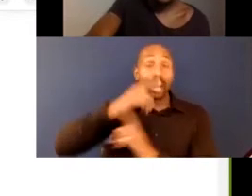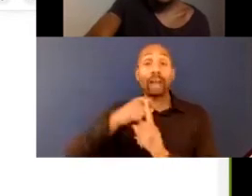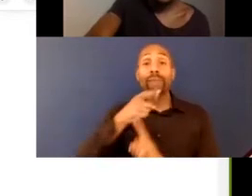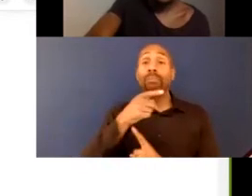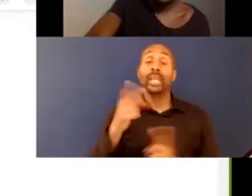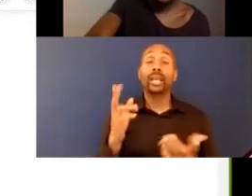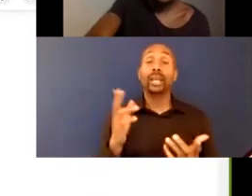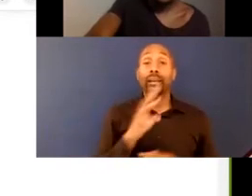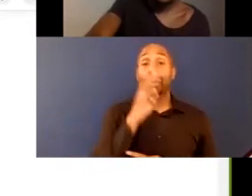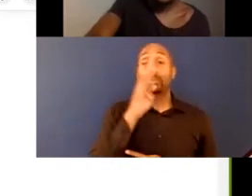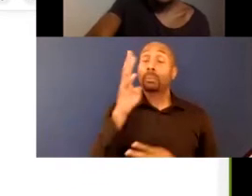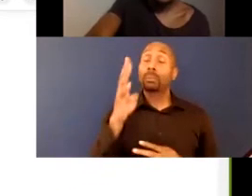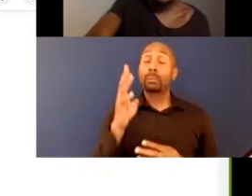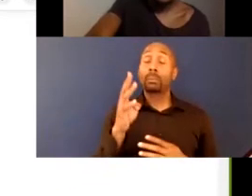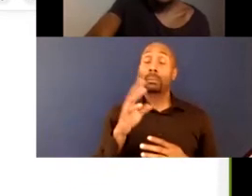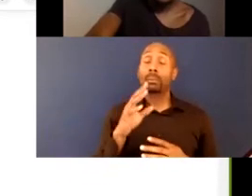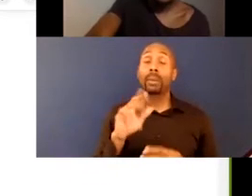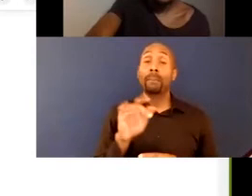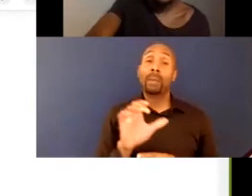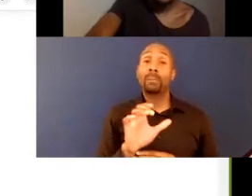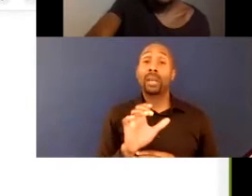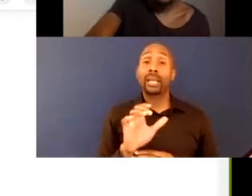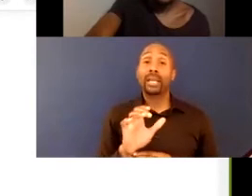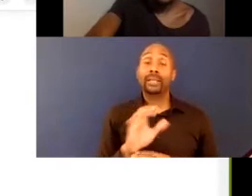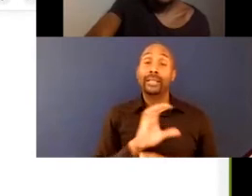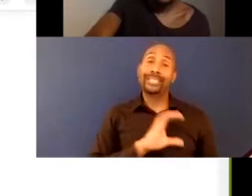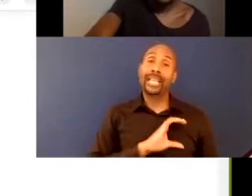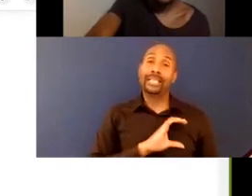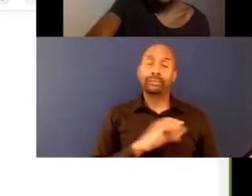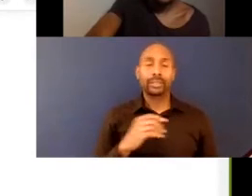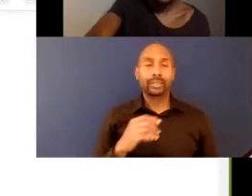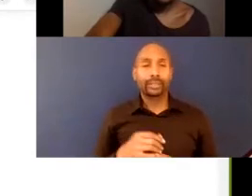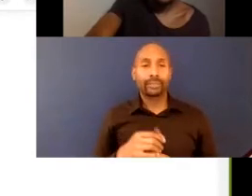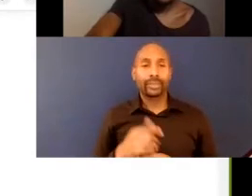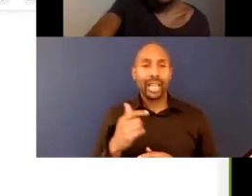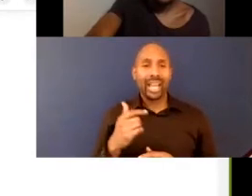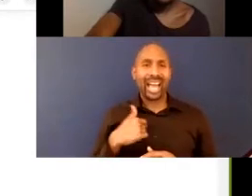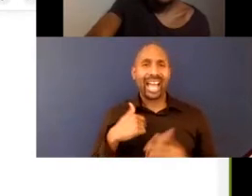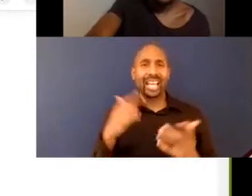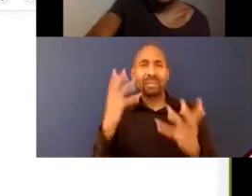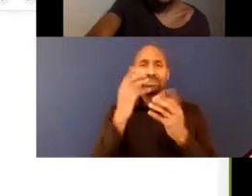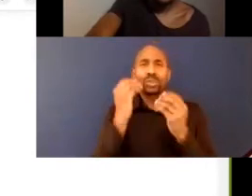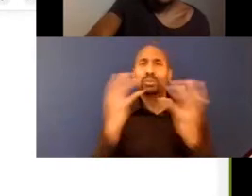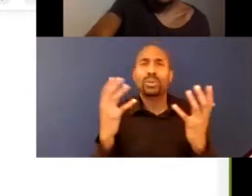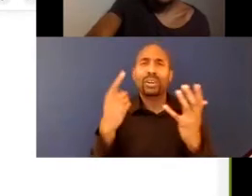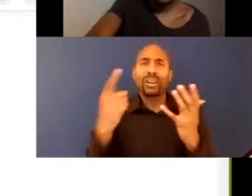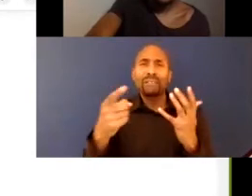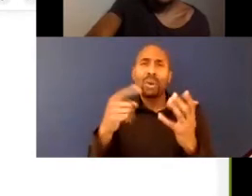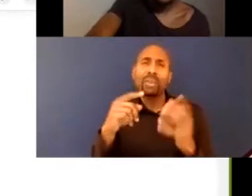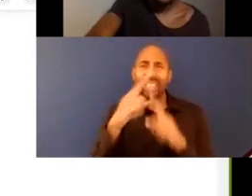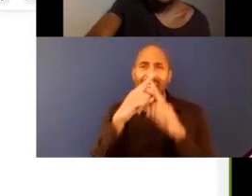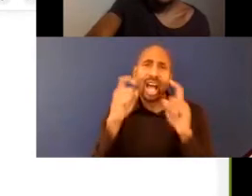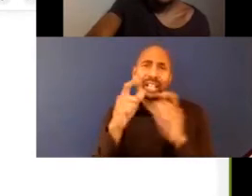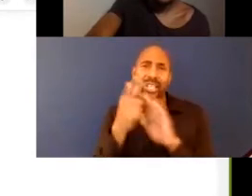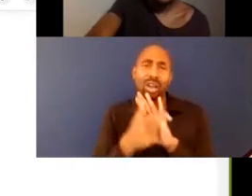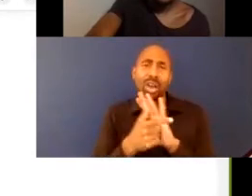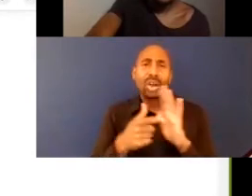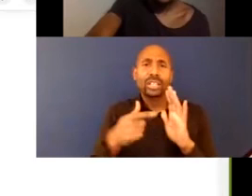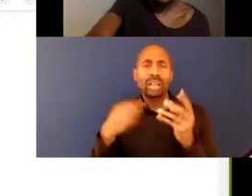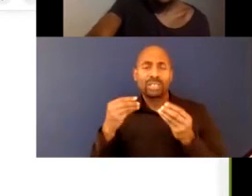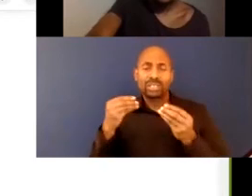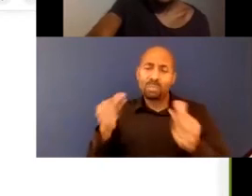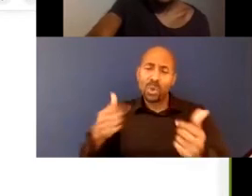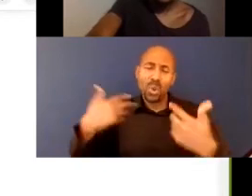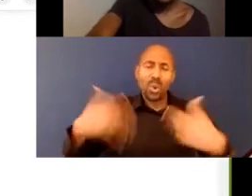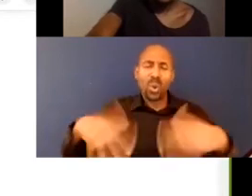too pretty for some ugly laws, too smooth to be shut in, too smart and eclectic for any box you put me in.